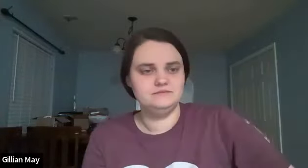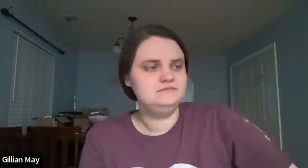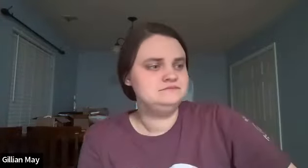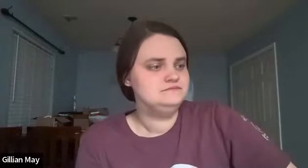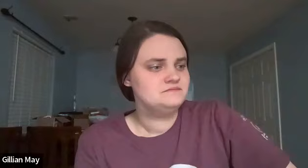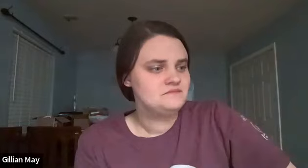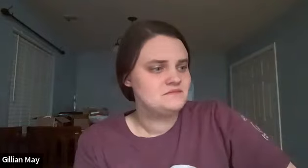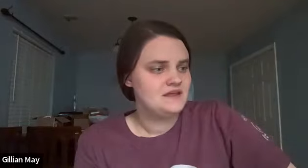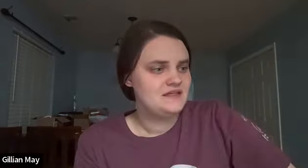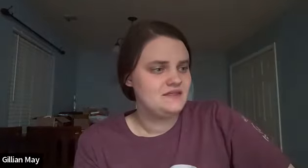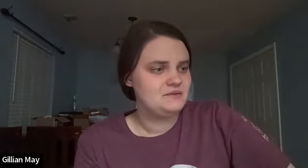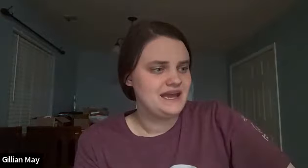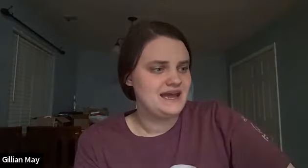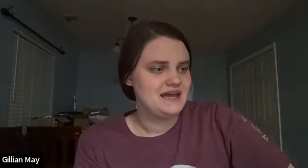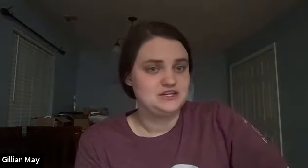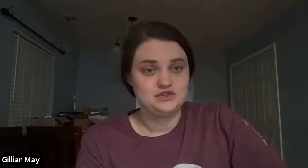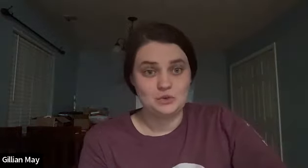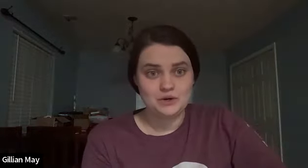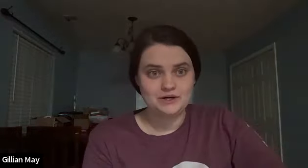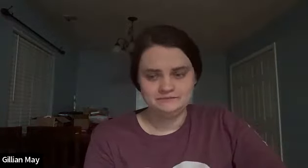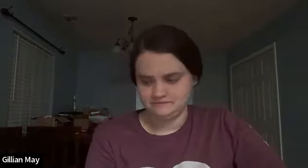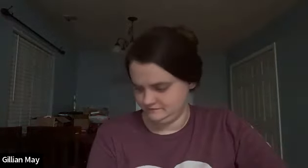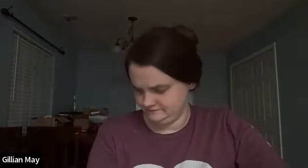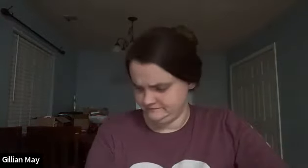Then we had door.